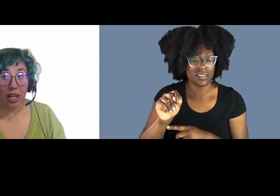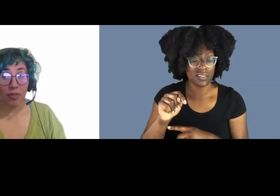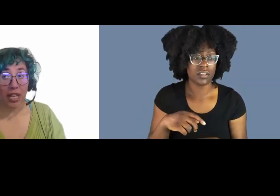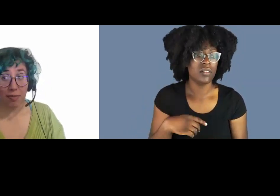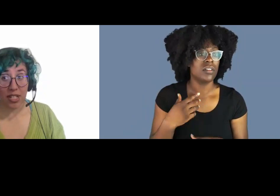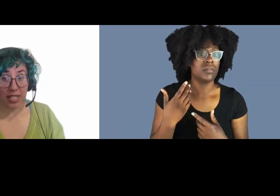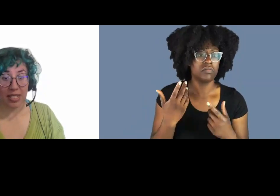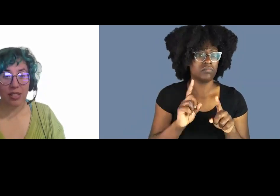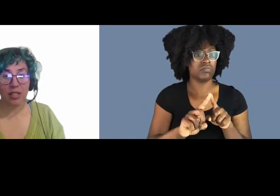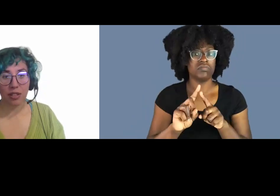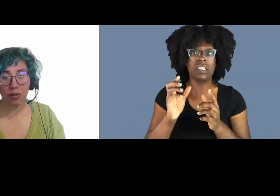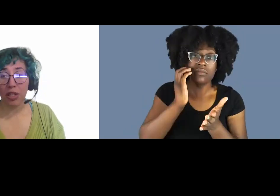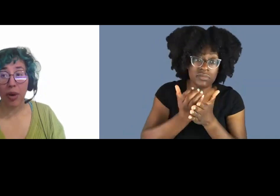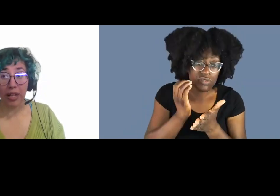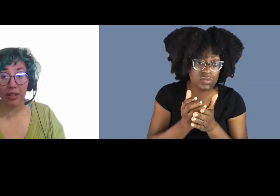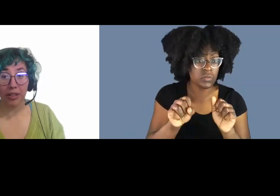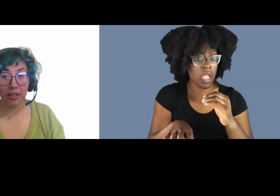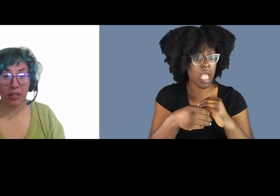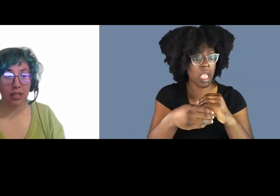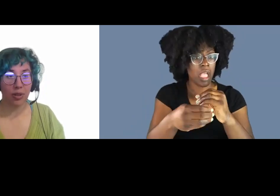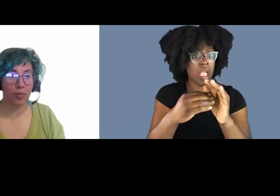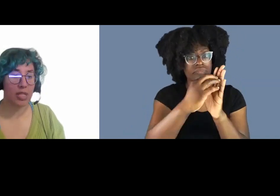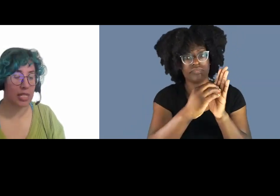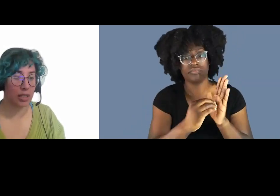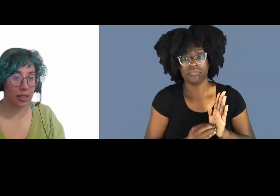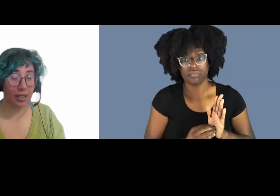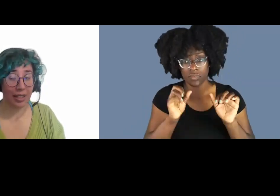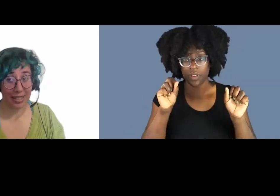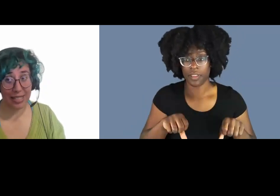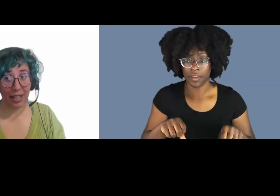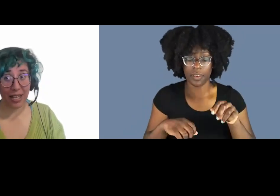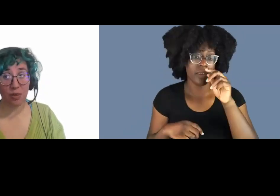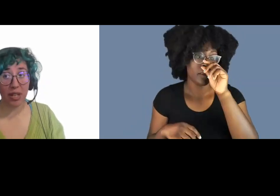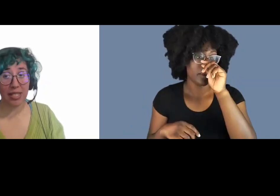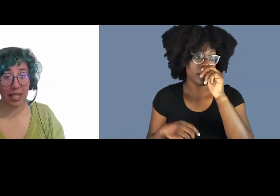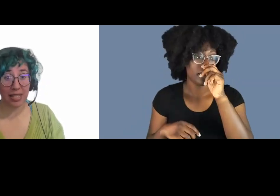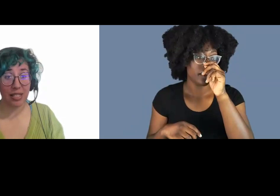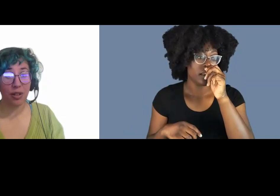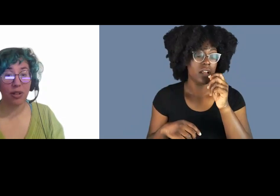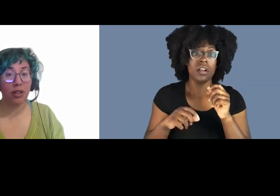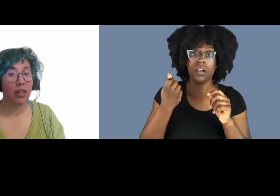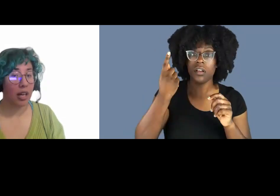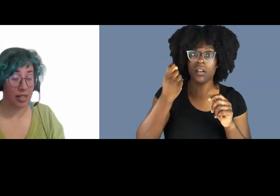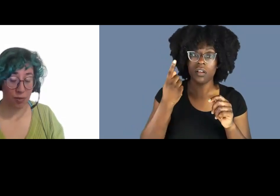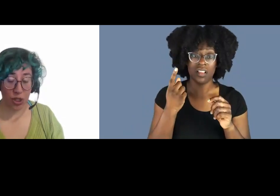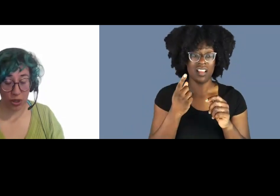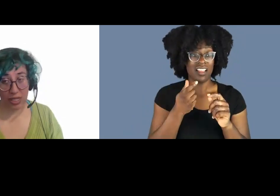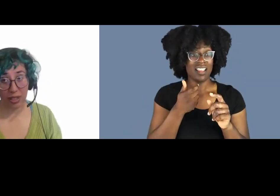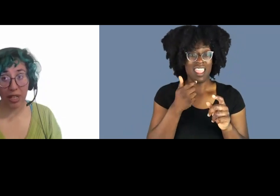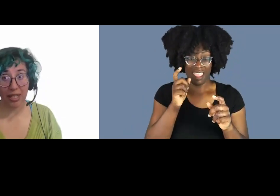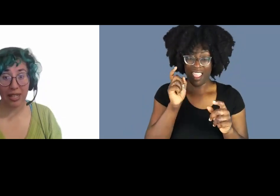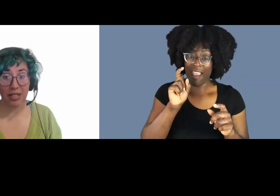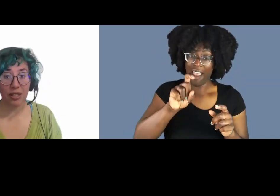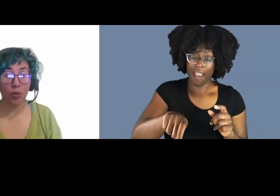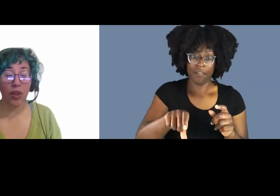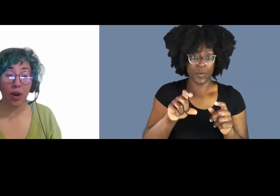all type of images to be read. So it still has to make sense, and it should still